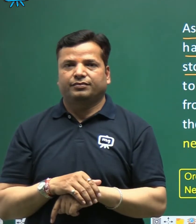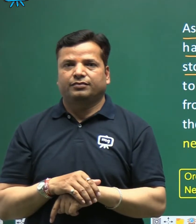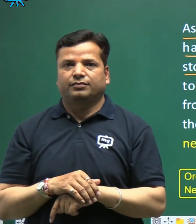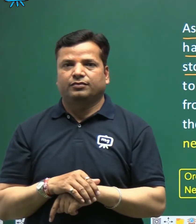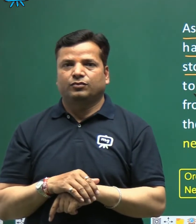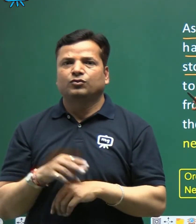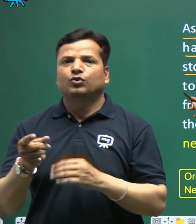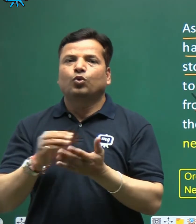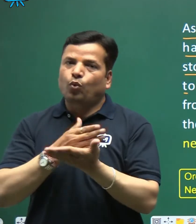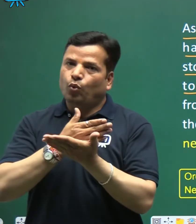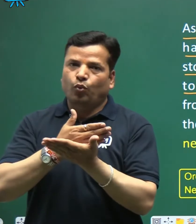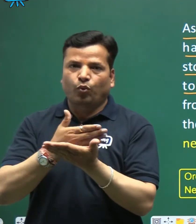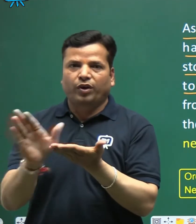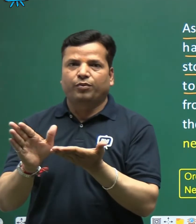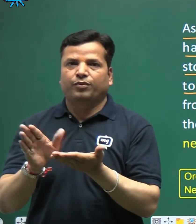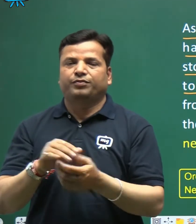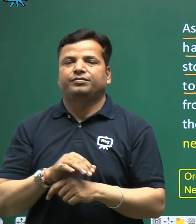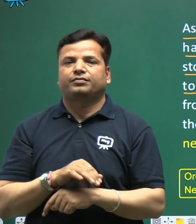to remove